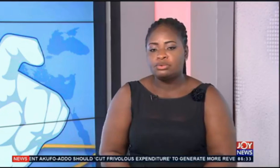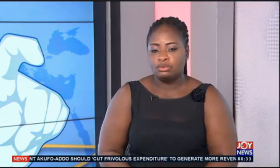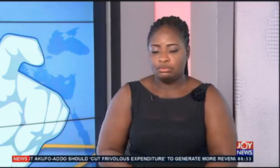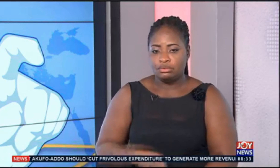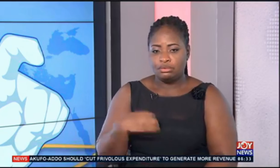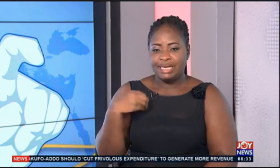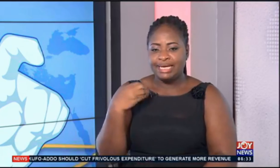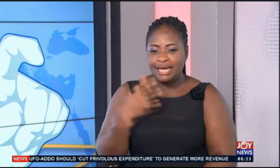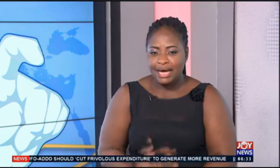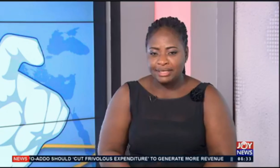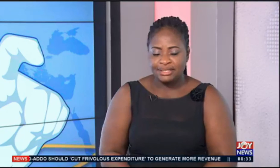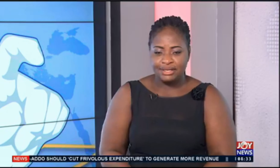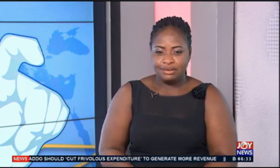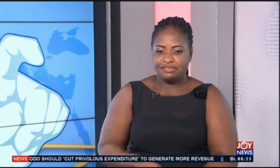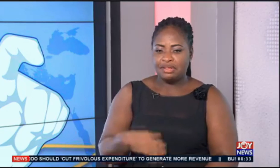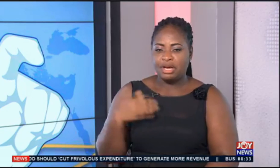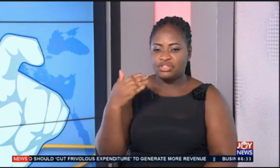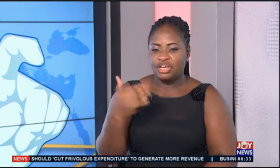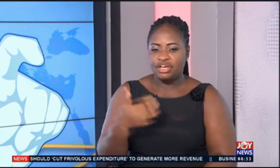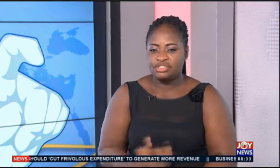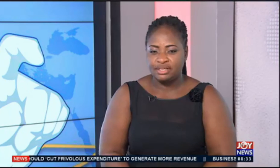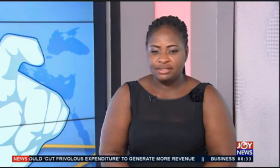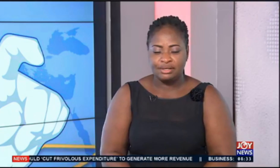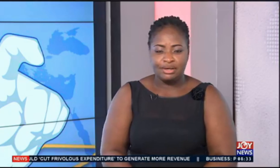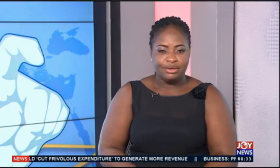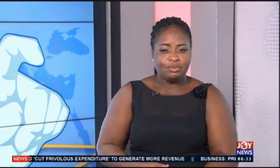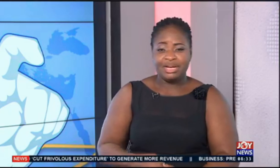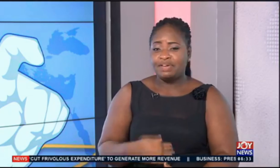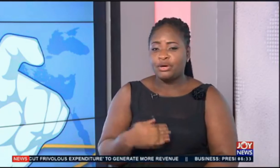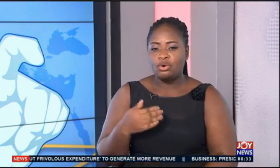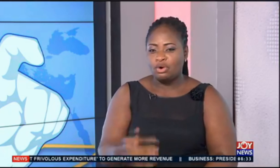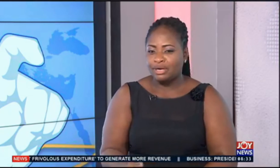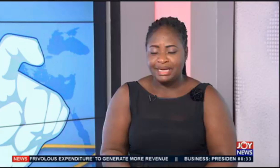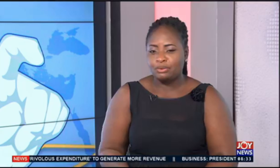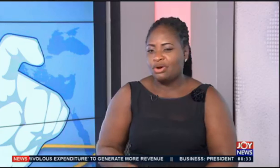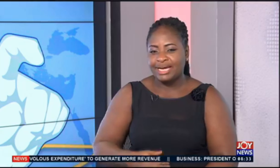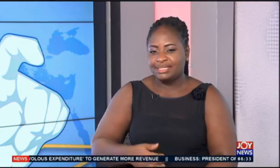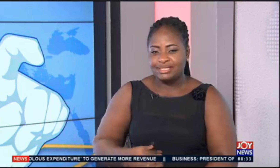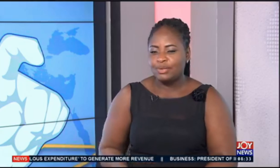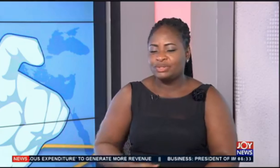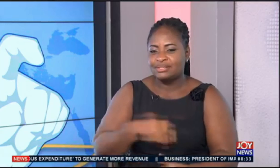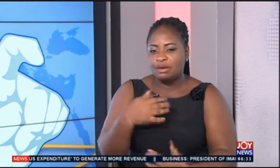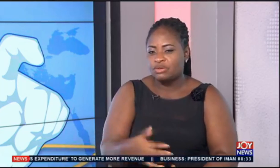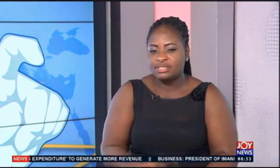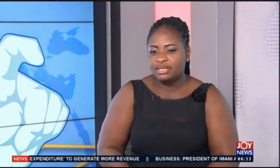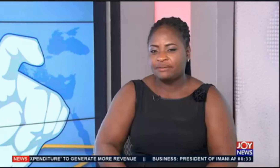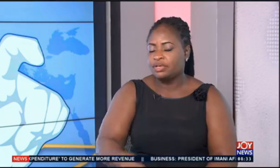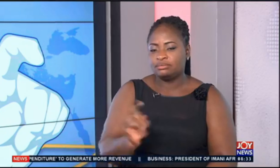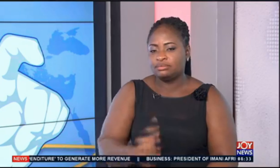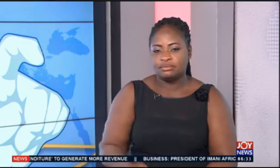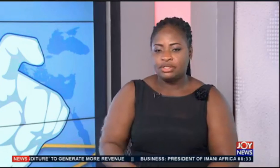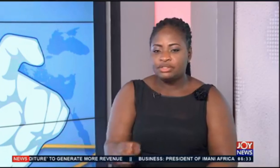me to learn hard, further my education. Whenever I go wrong, he will not hide it. He will just come out and say,